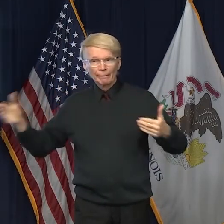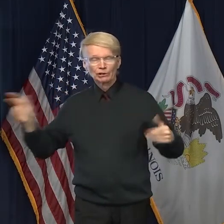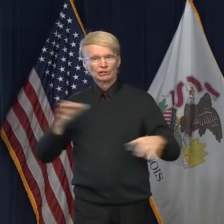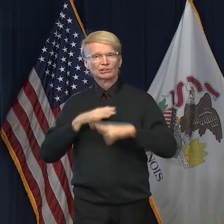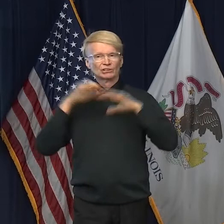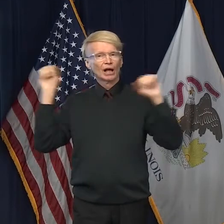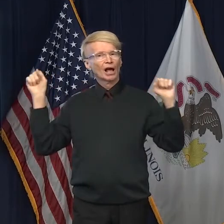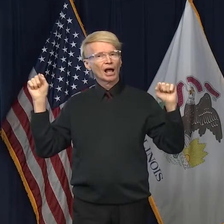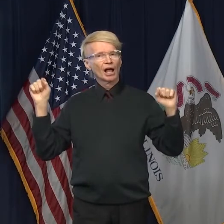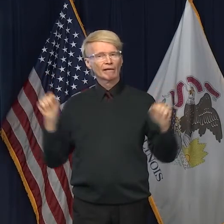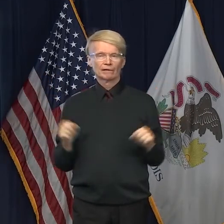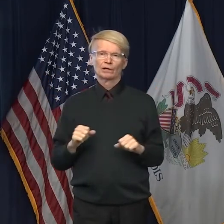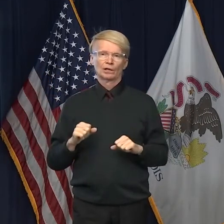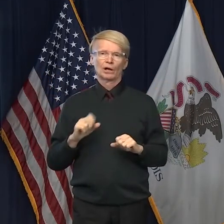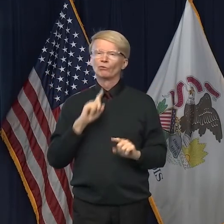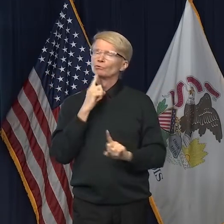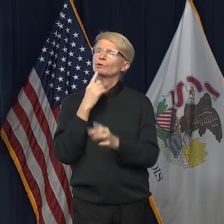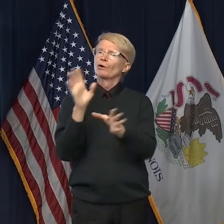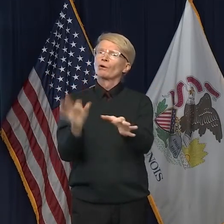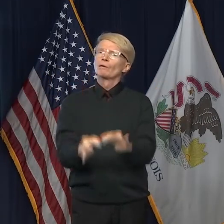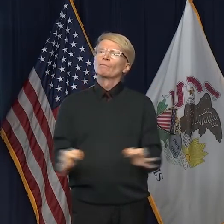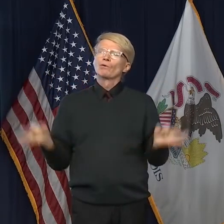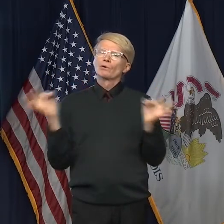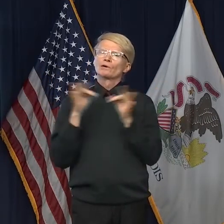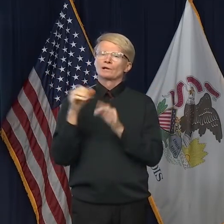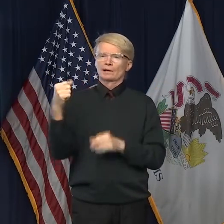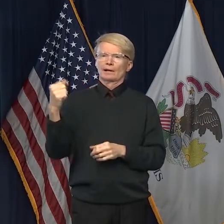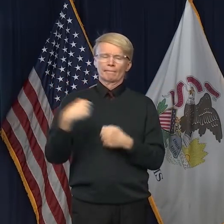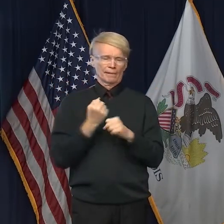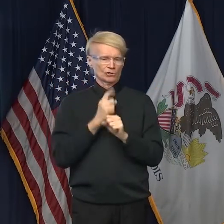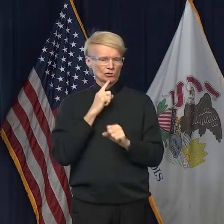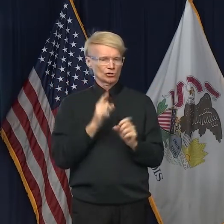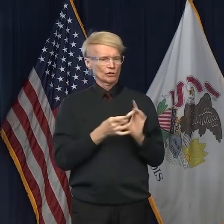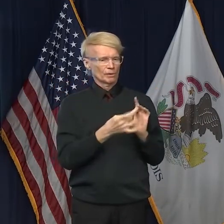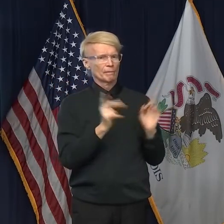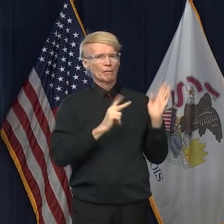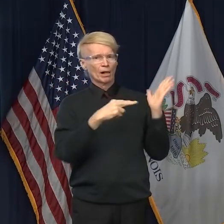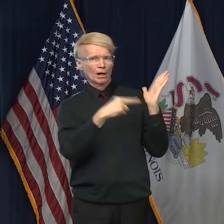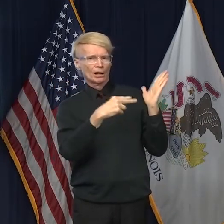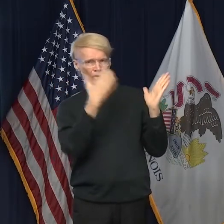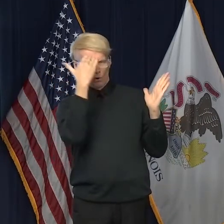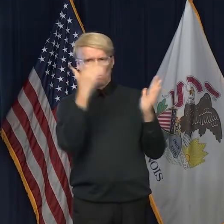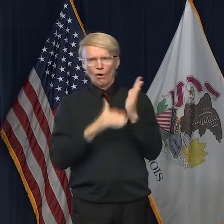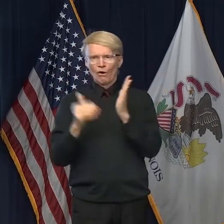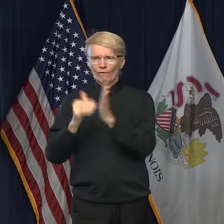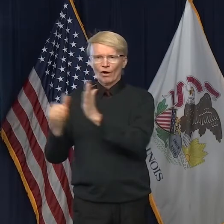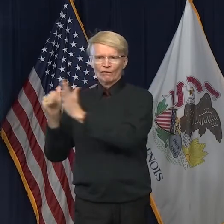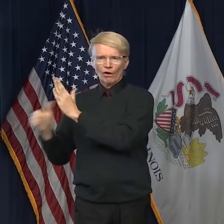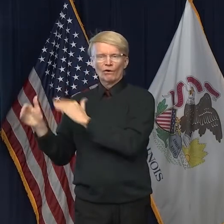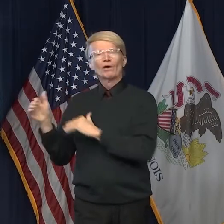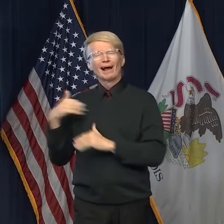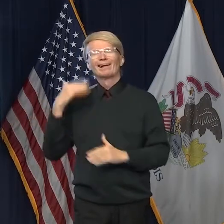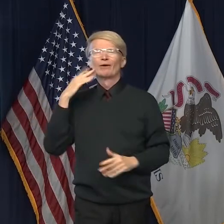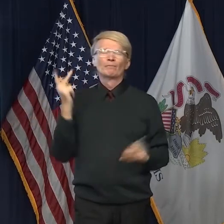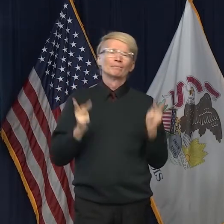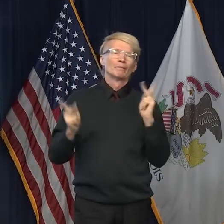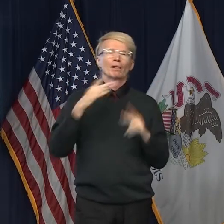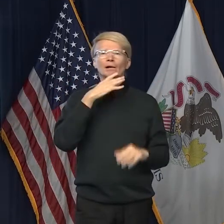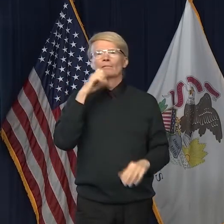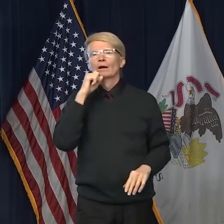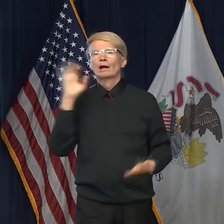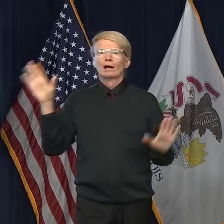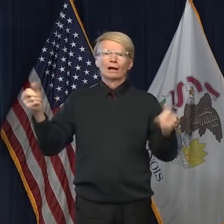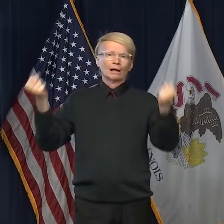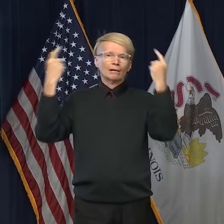So look, it's vitally important. We need to make sure the messaging is out there. People are reminded. I know people have gotten tired. Some people have